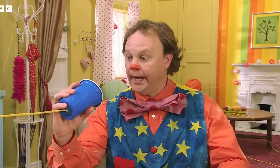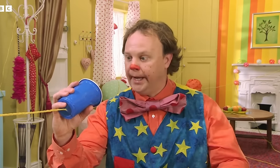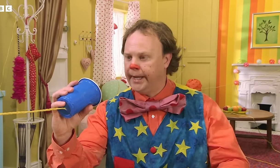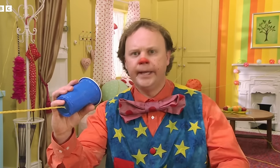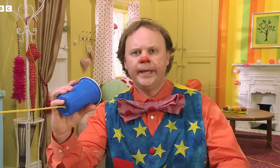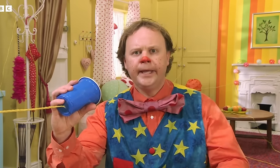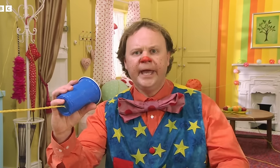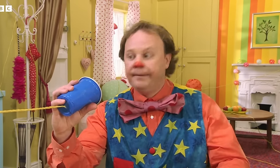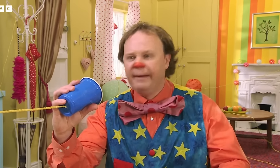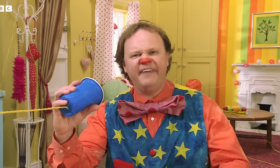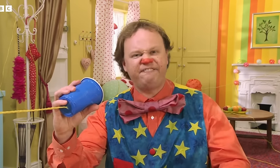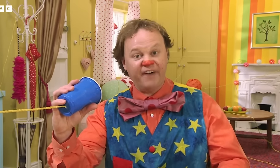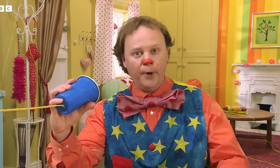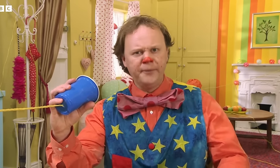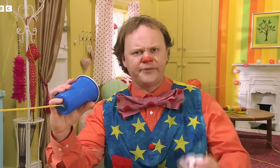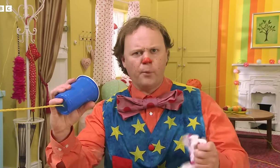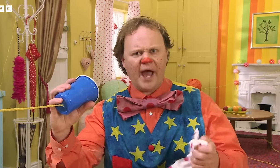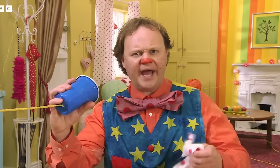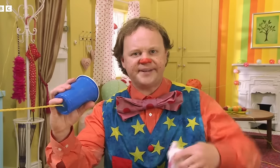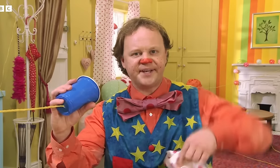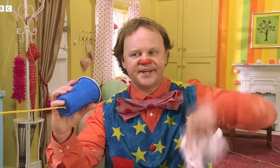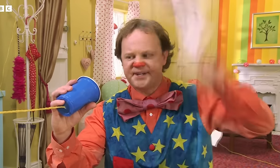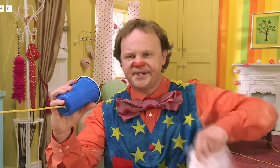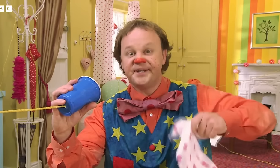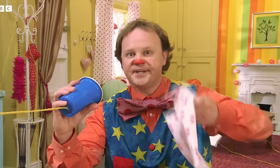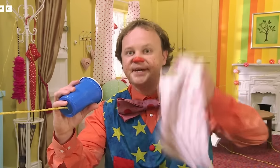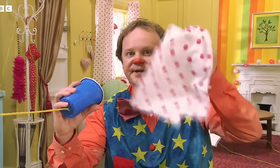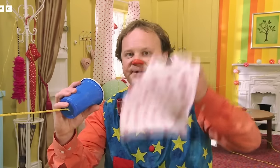Oh, my phone's wet.